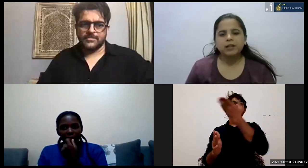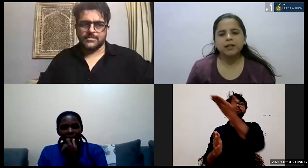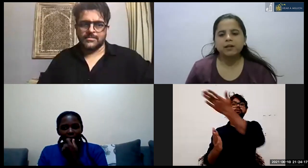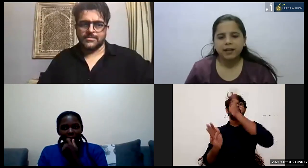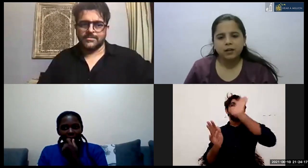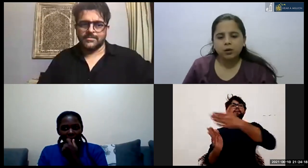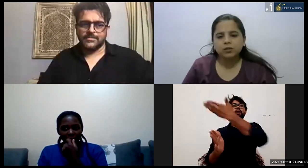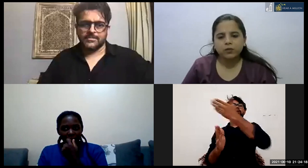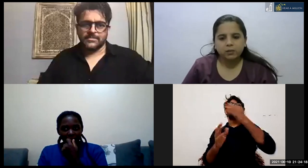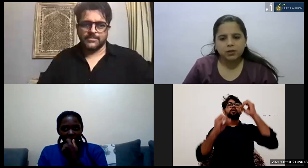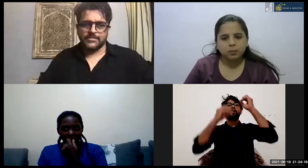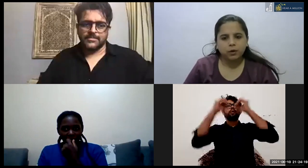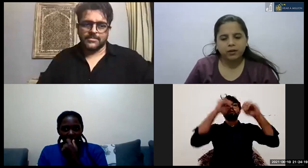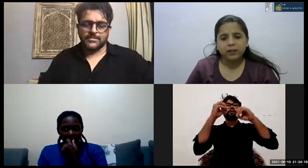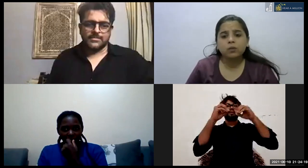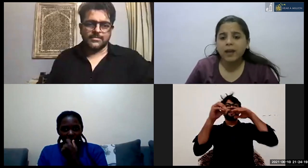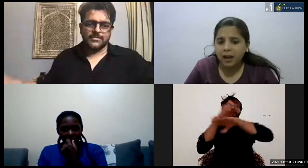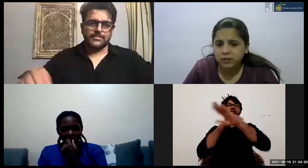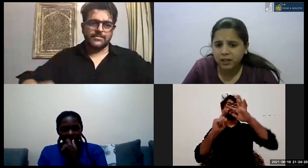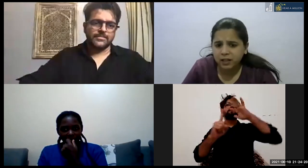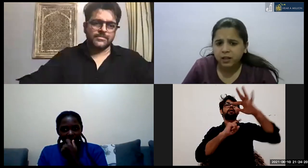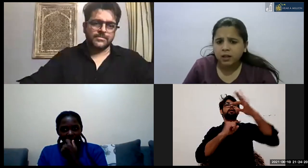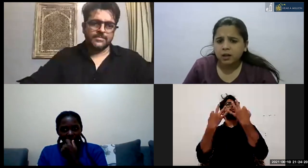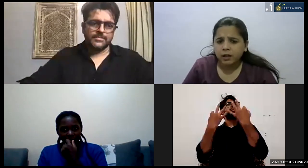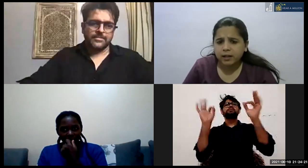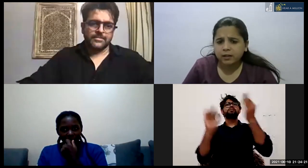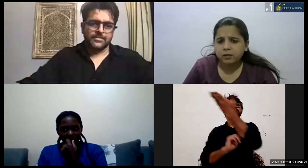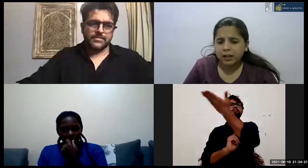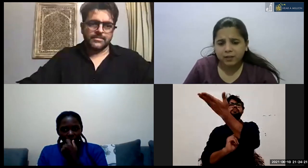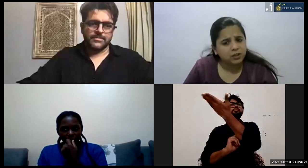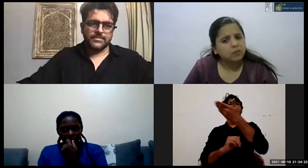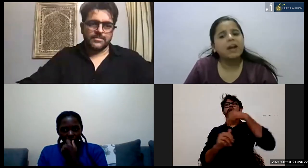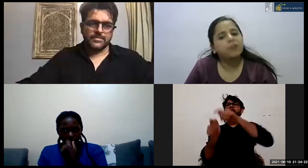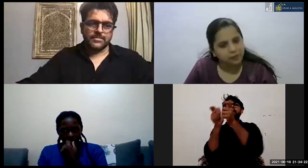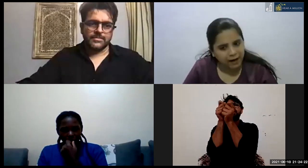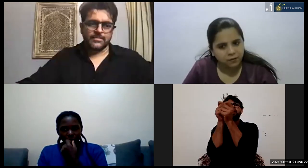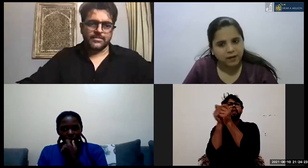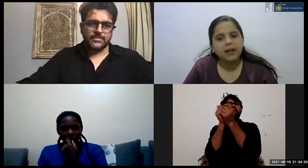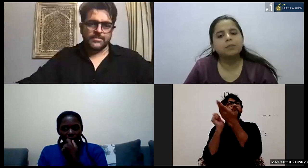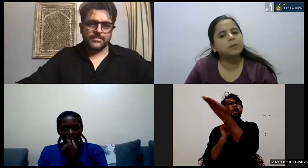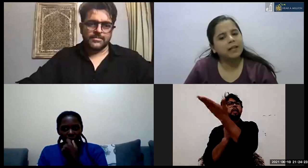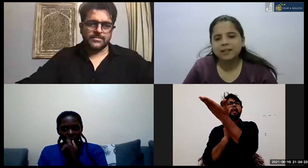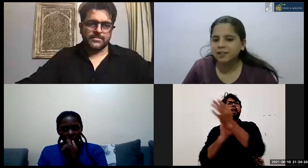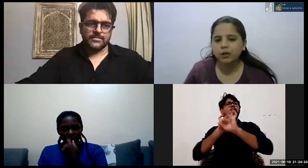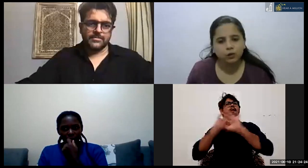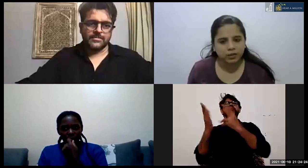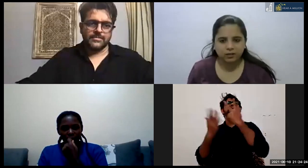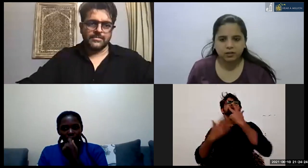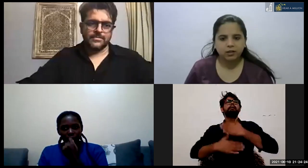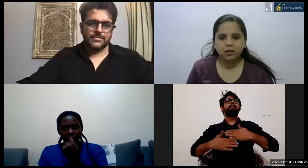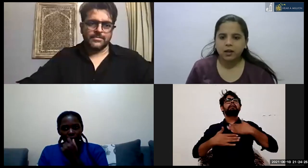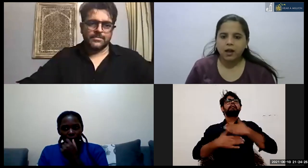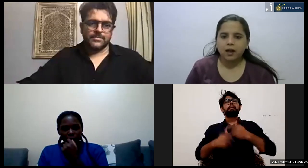So internet right now is very much important, right? So we have the in railway station we have free Wi-Fi and people can easily use